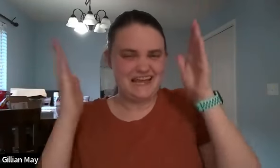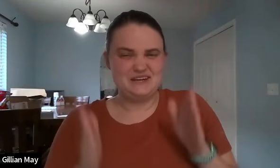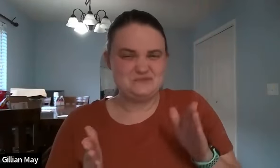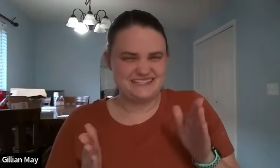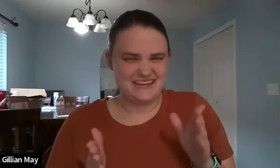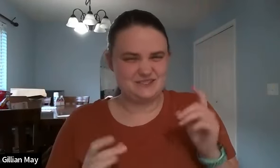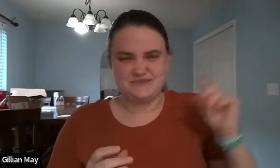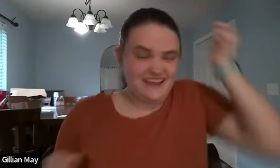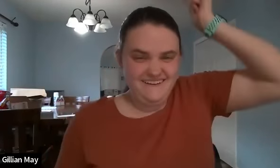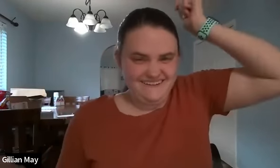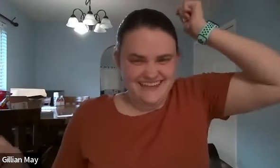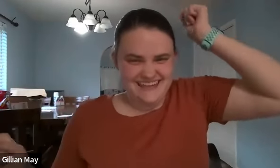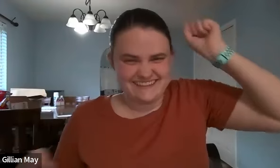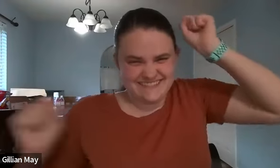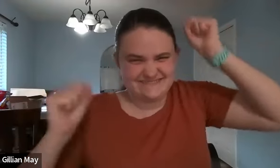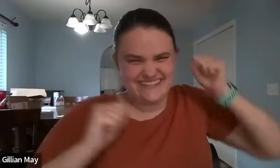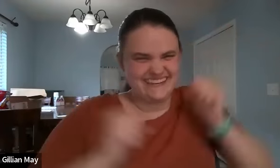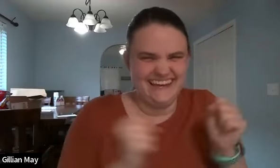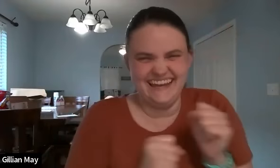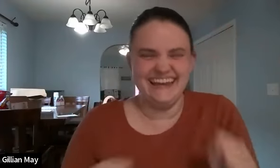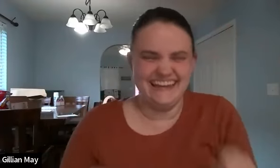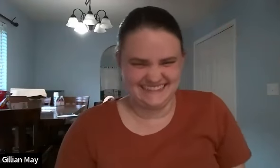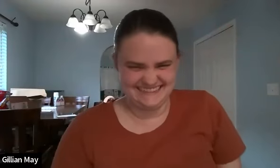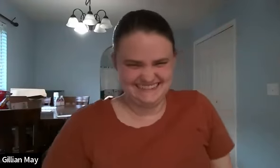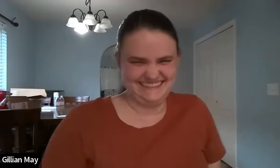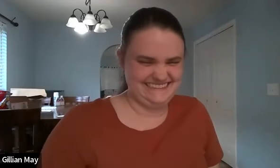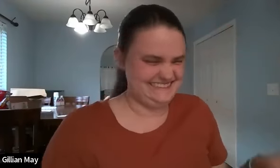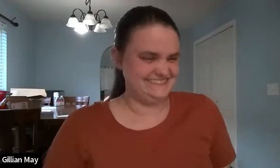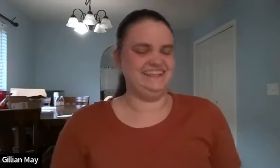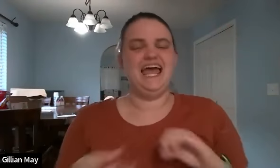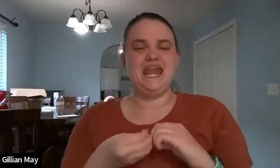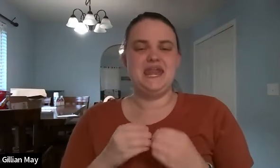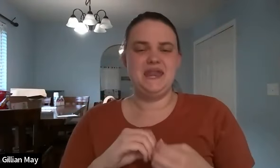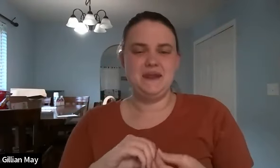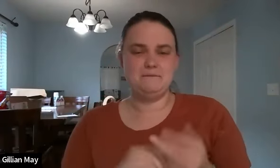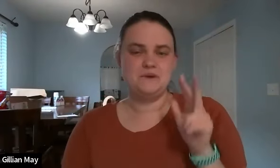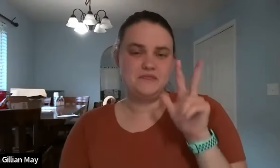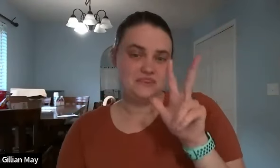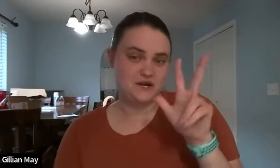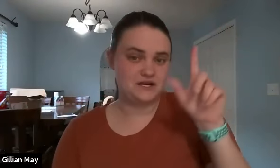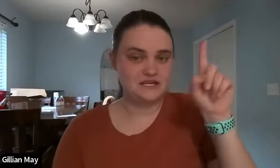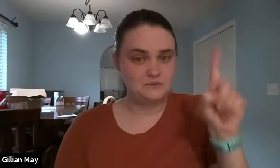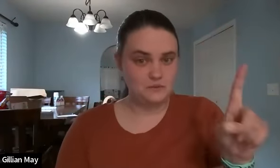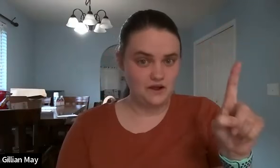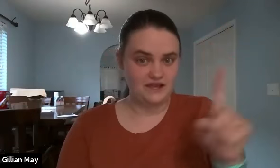I knew Miss Katie was gonna be like, oh yeah, that one's me. Number